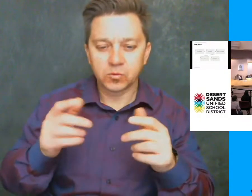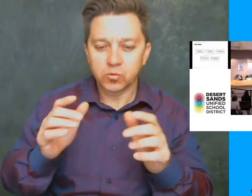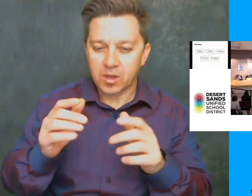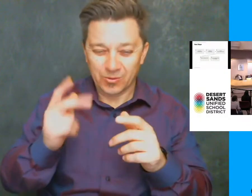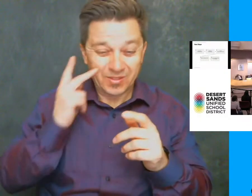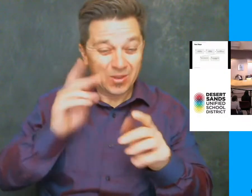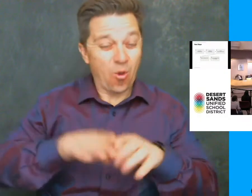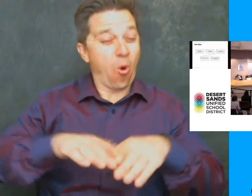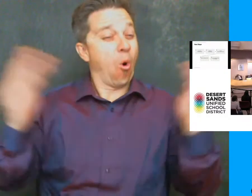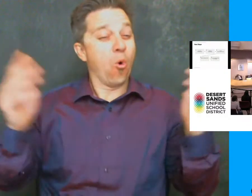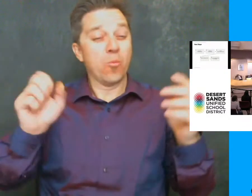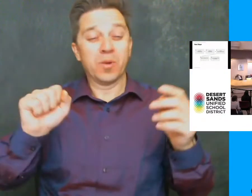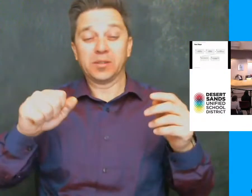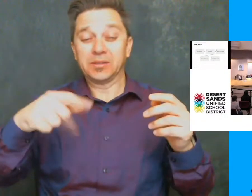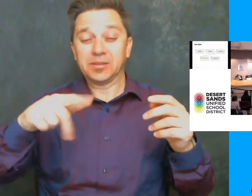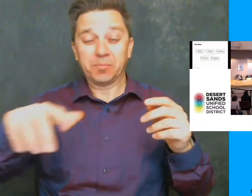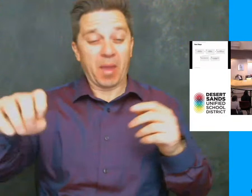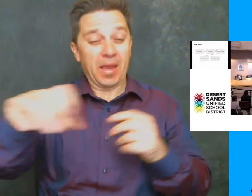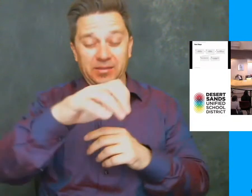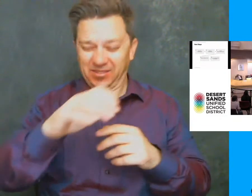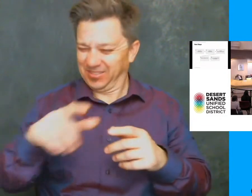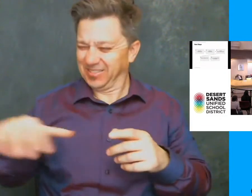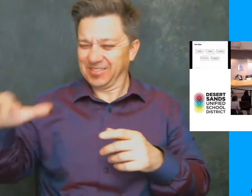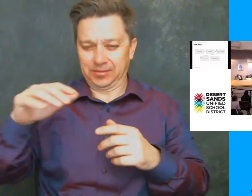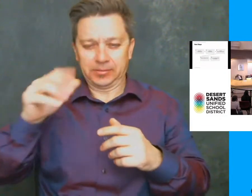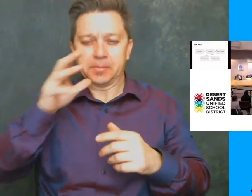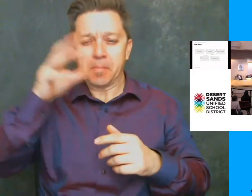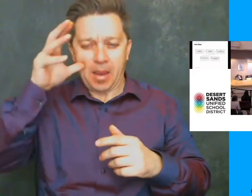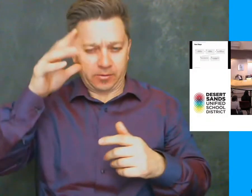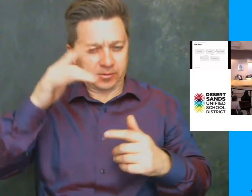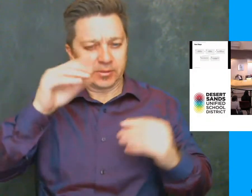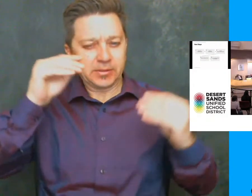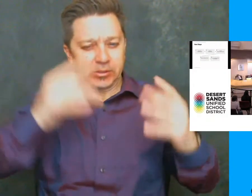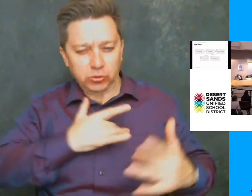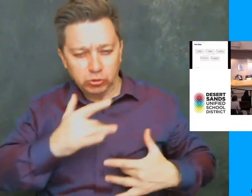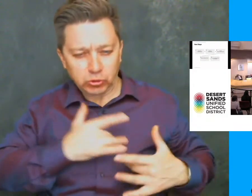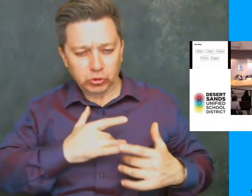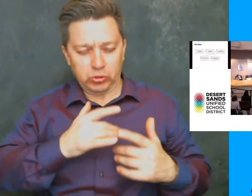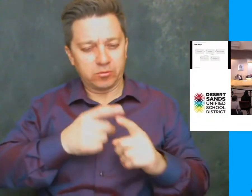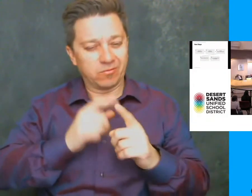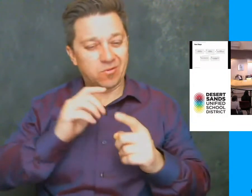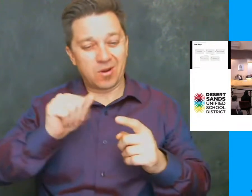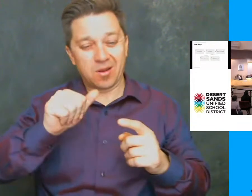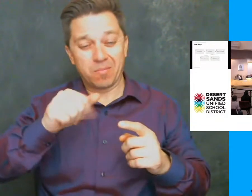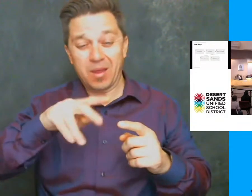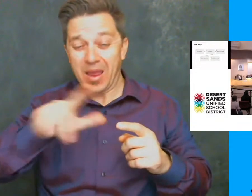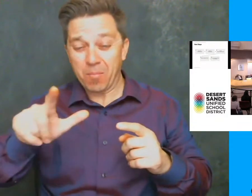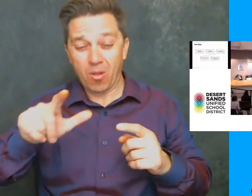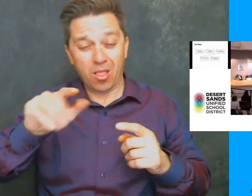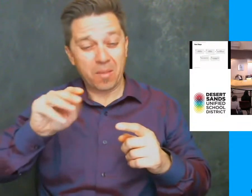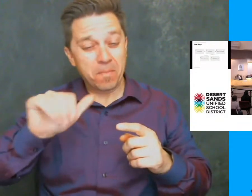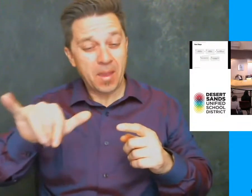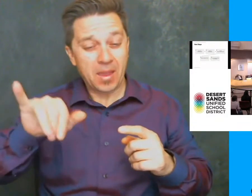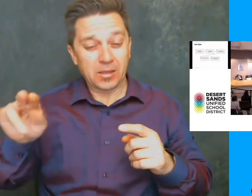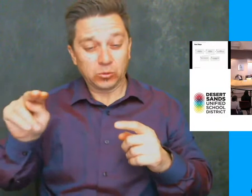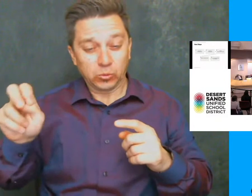big concern of parents and teachers is from April to June and